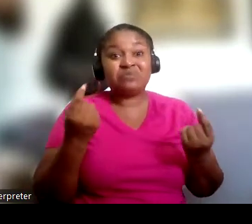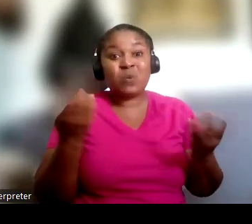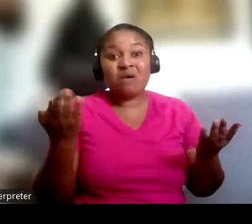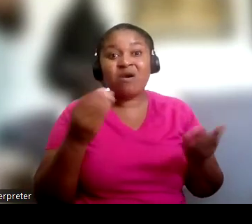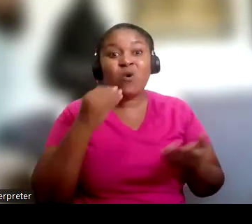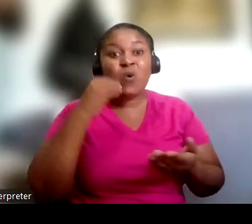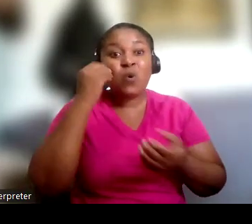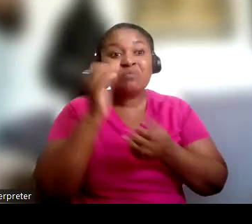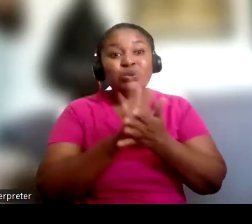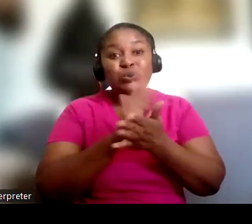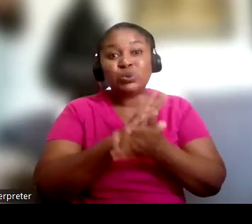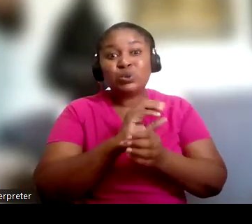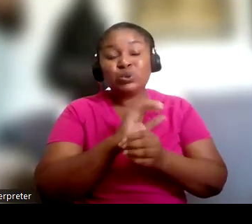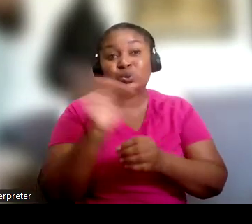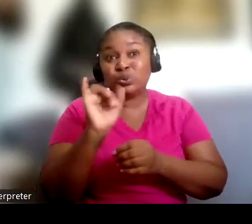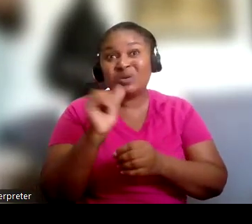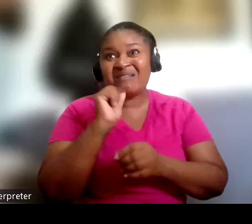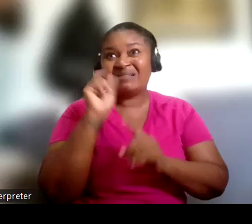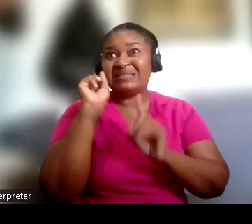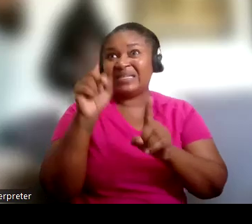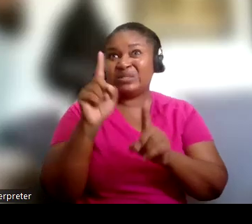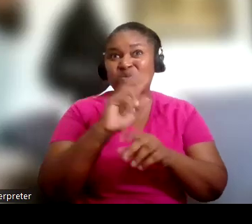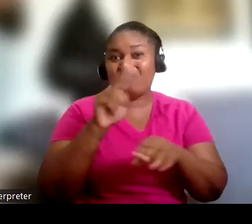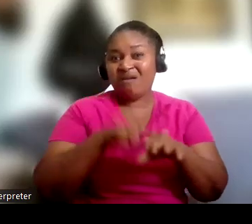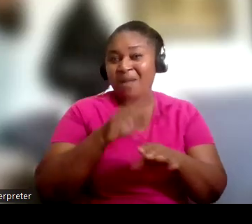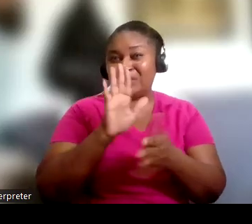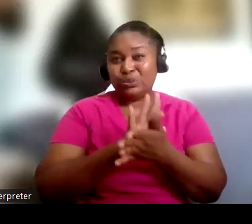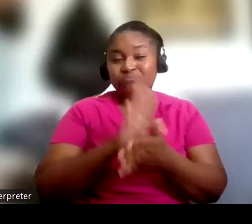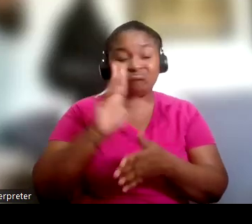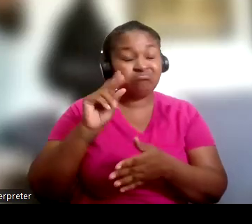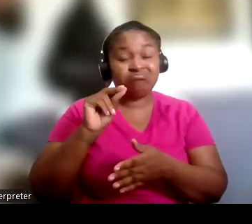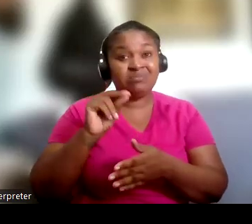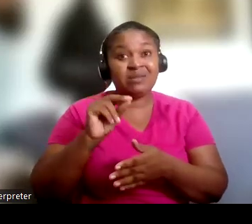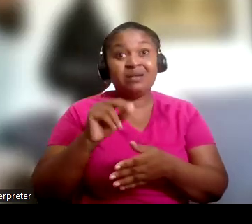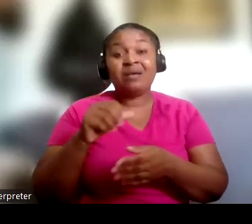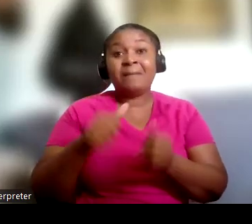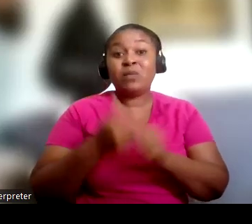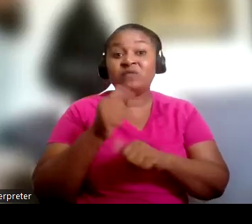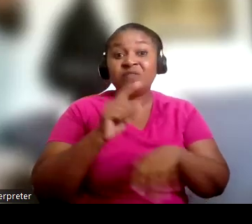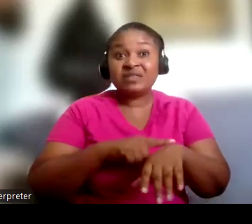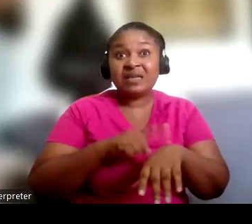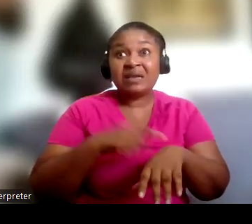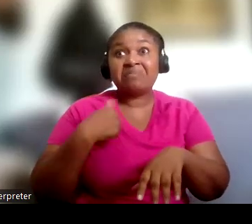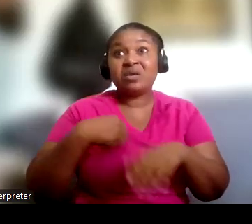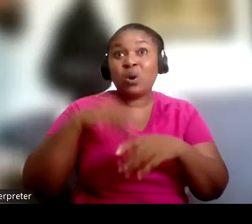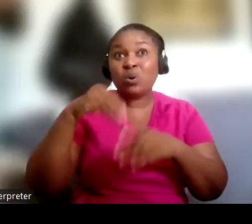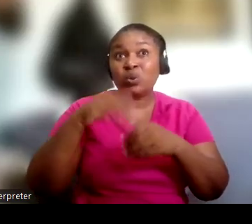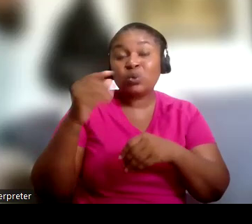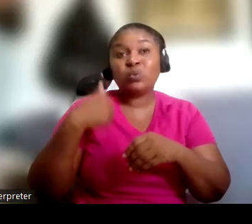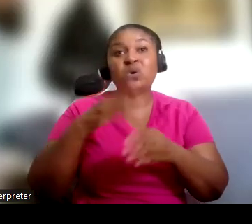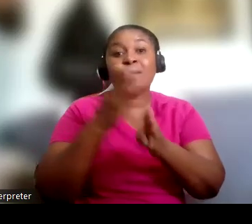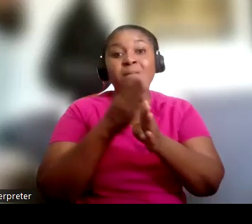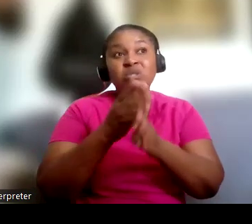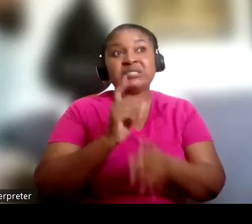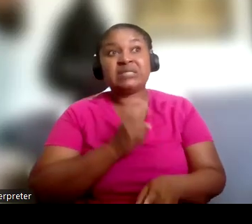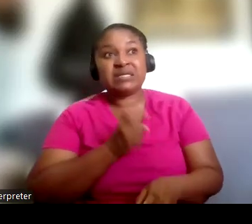everywhere I went in those early years. If I was taking a bus, they would take bus. Most of the time it was taxi. I used to